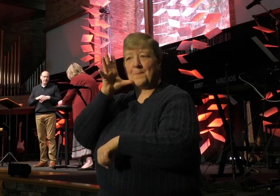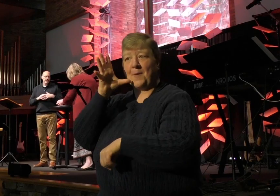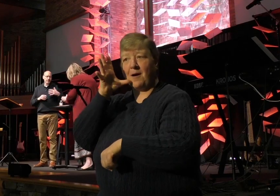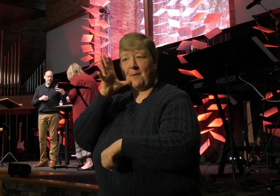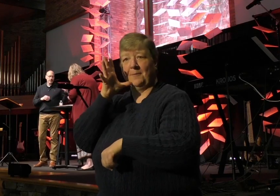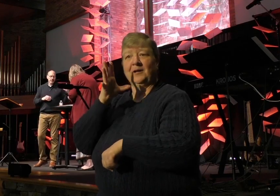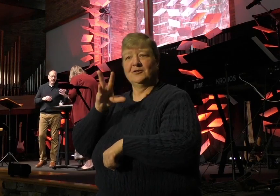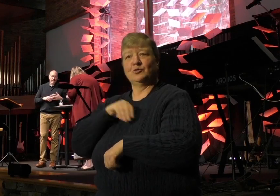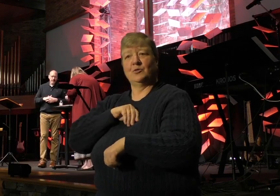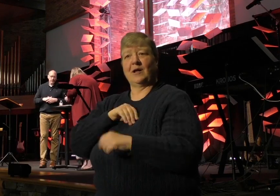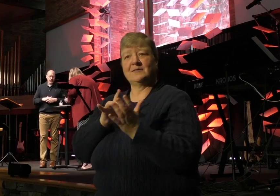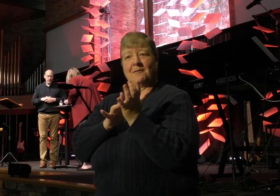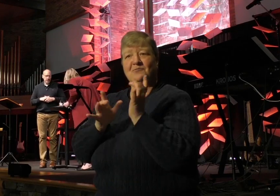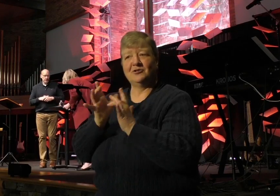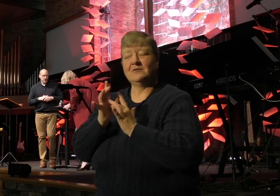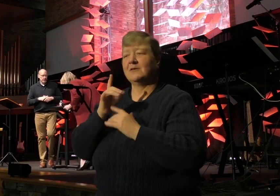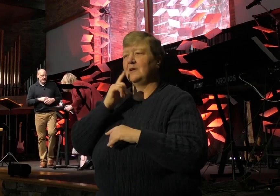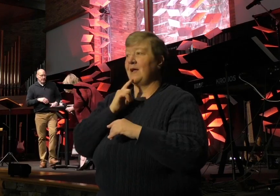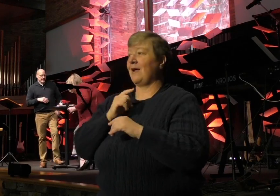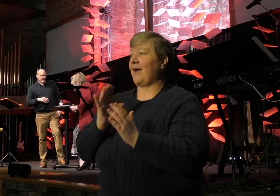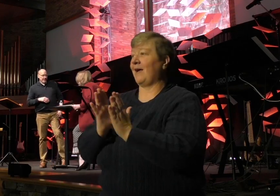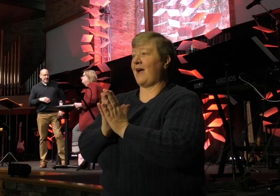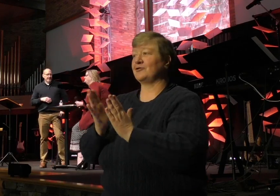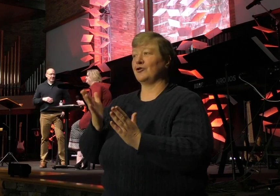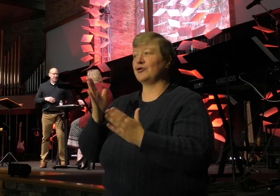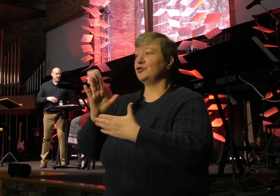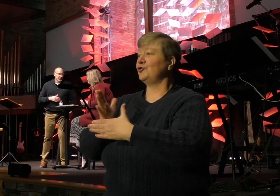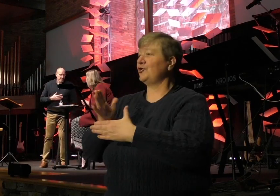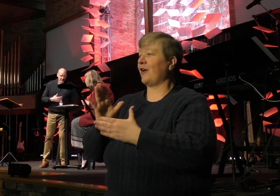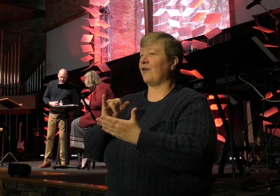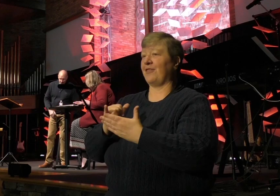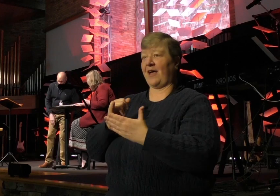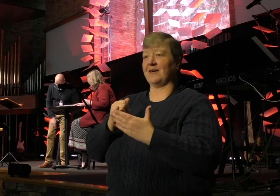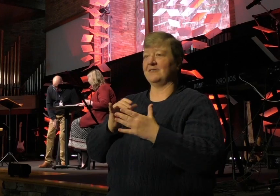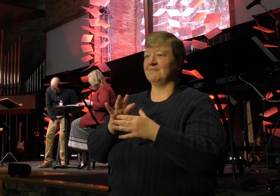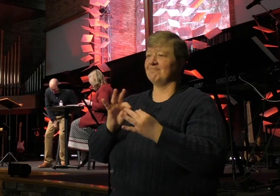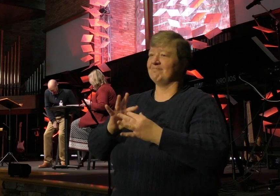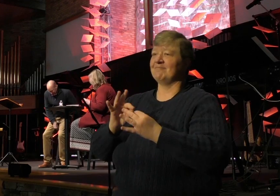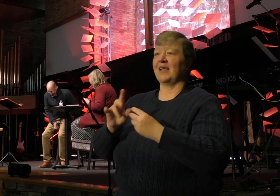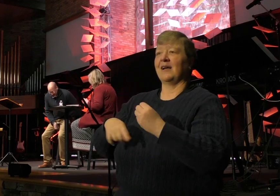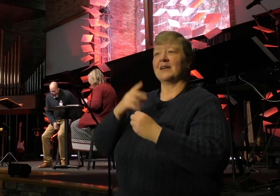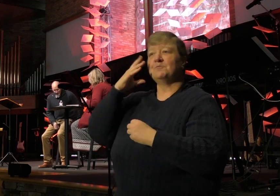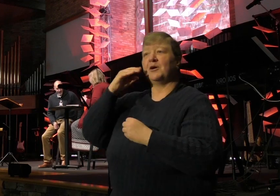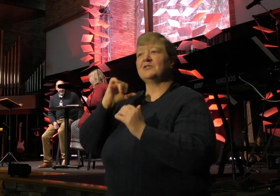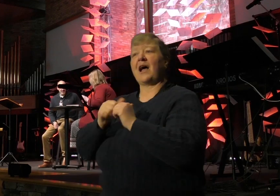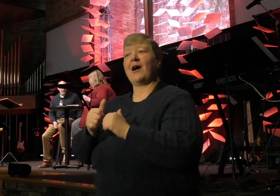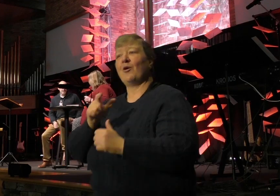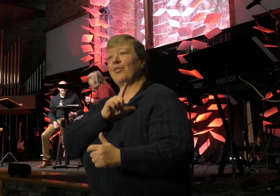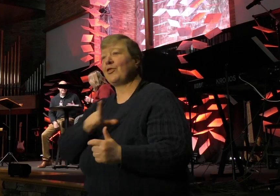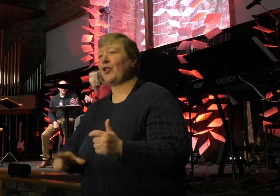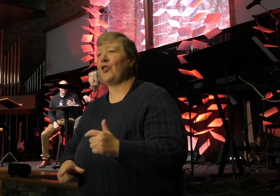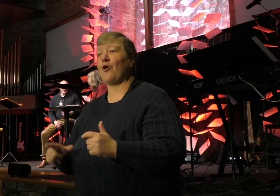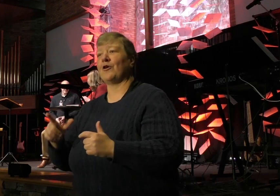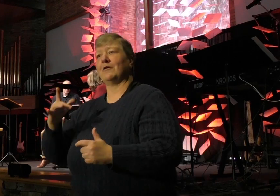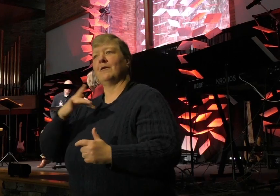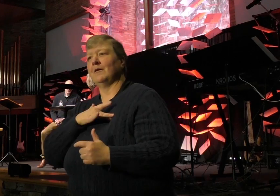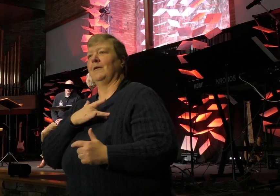to faith. And I just asked her if she could just share that testimony about how the Lord brought her mom to